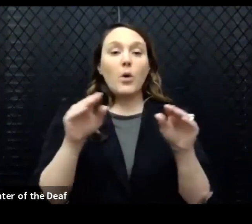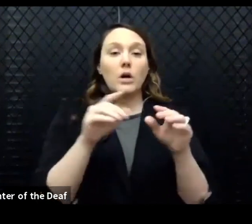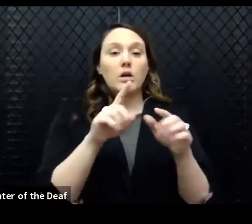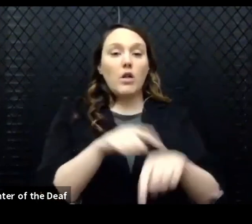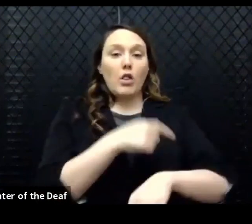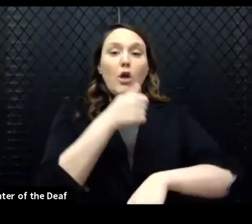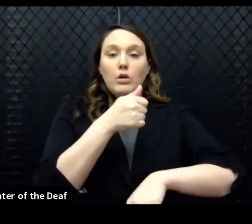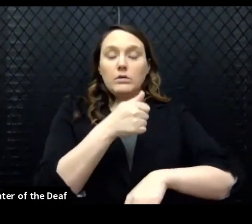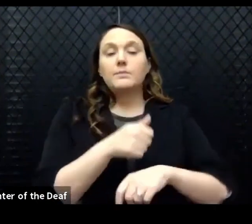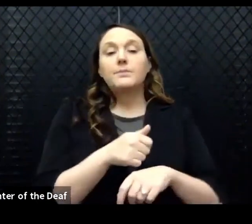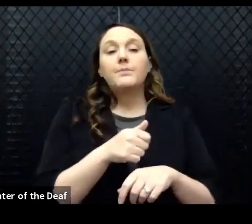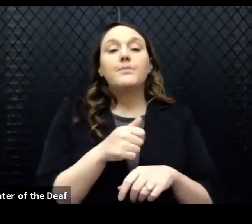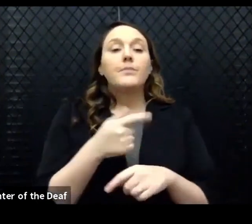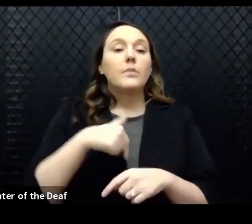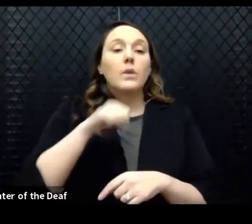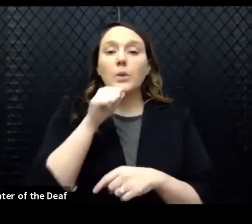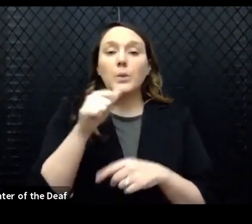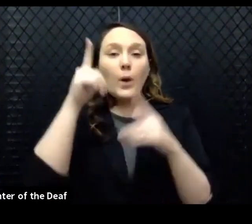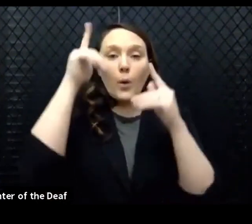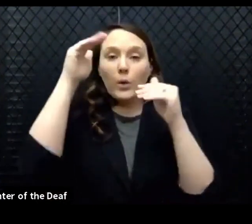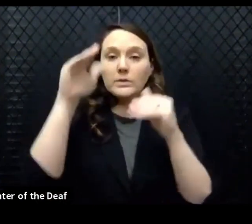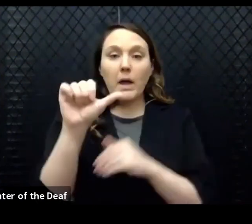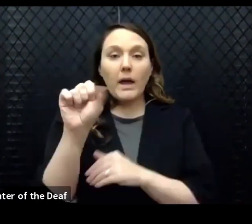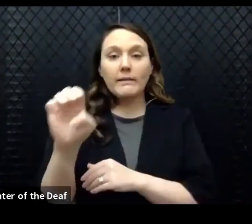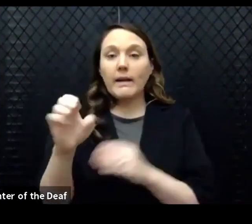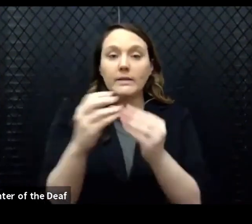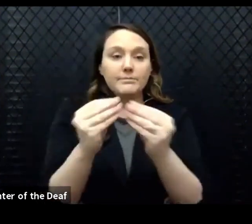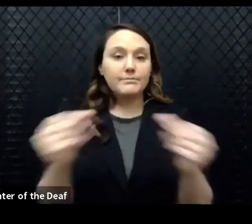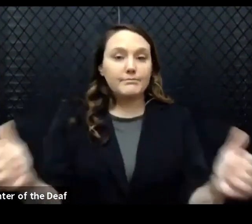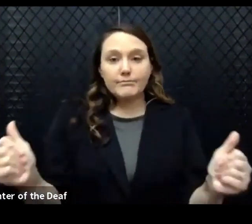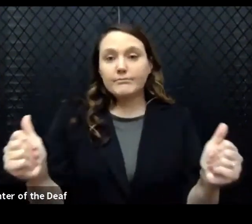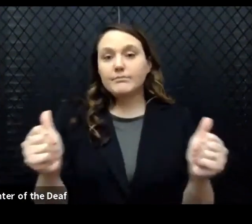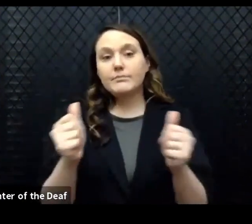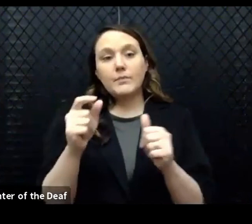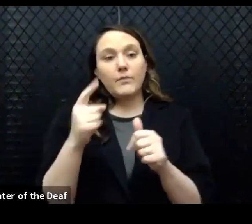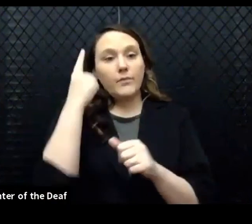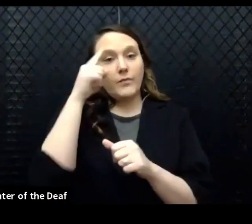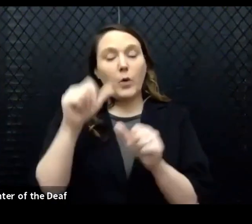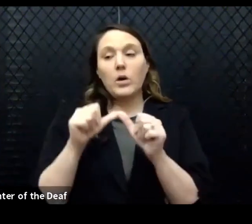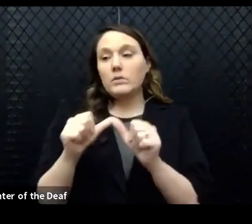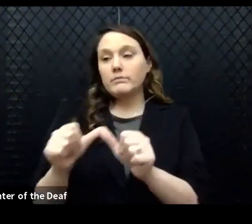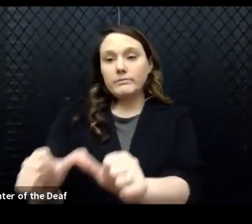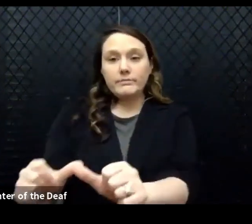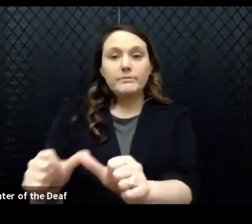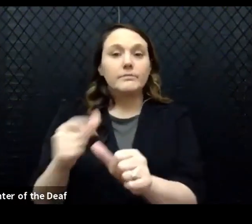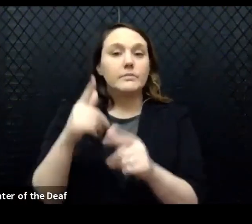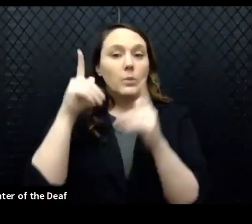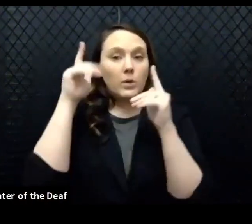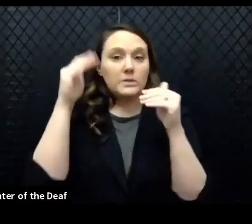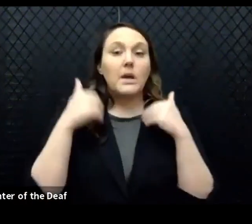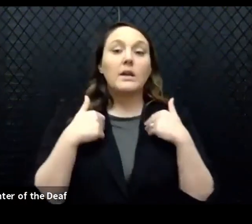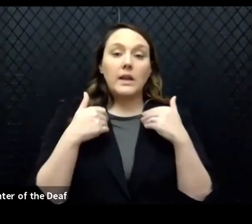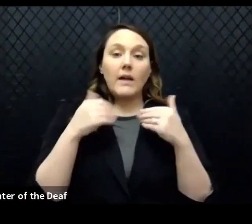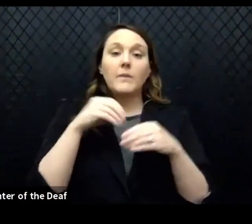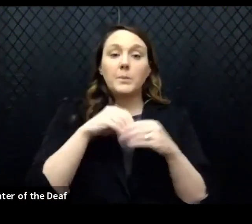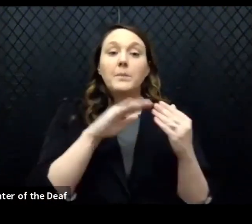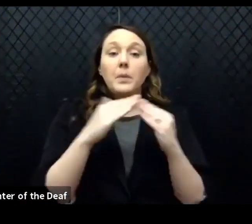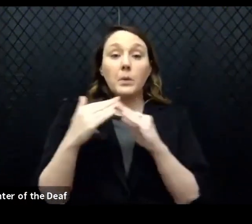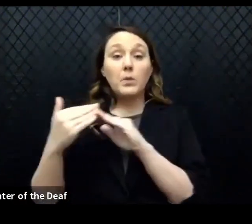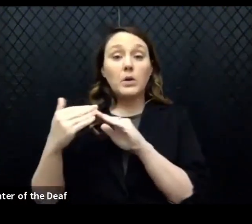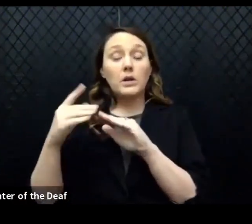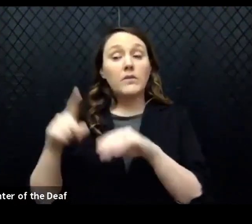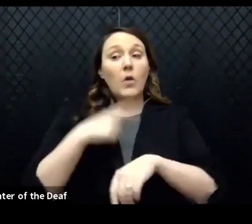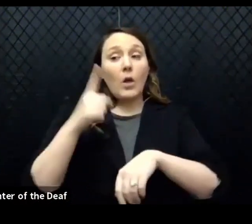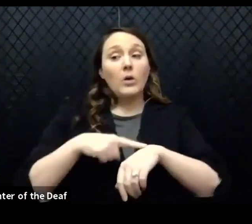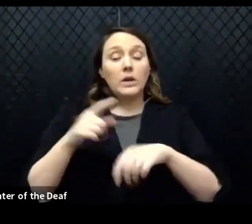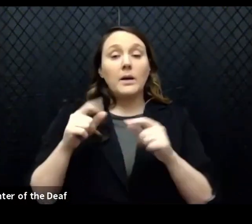We don't expect the cases to go away for a while. We expect to have COVID-19 cases in our community for quite some time now,